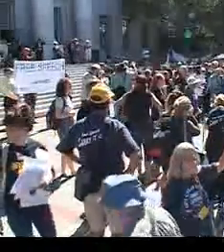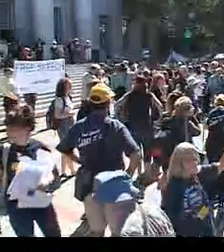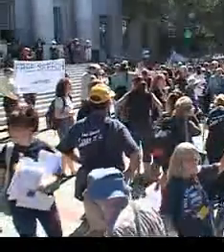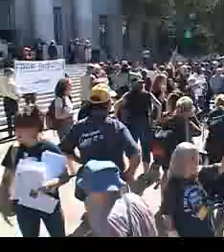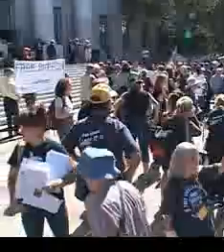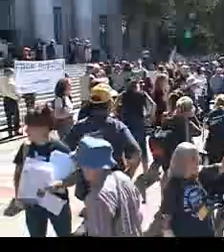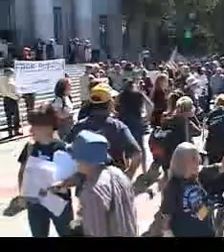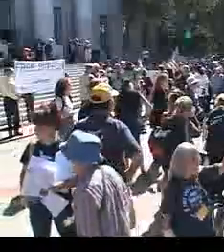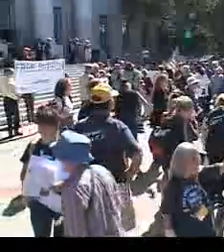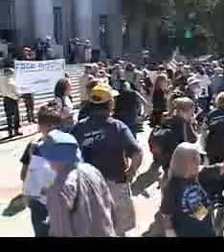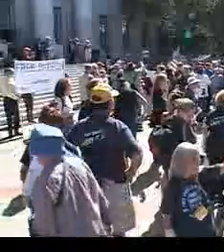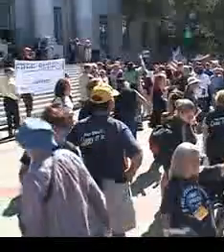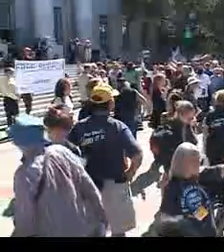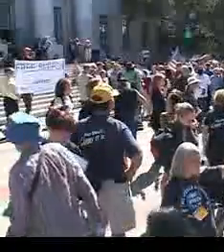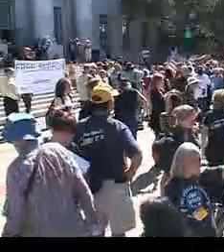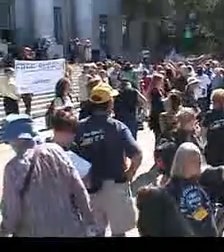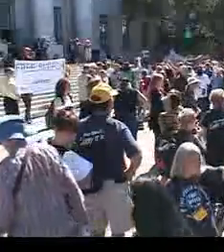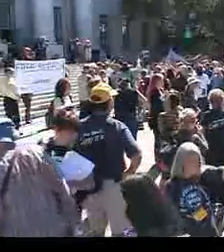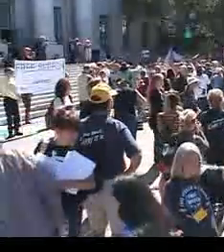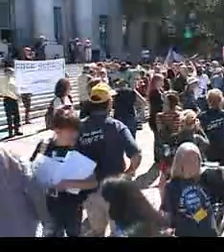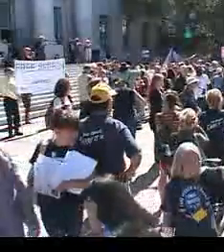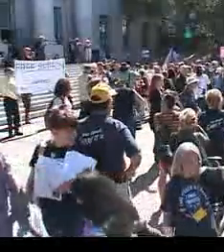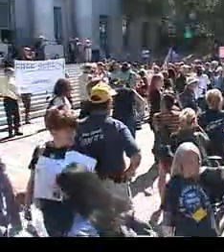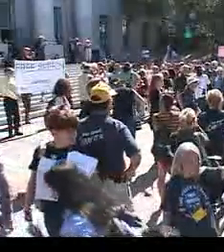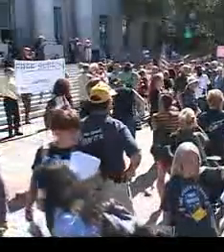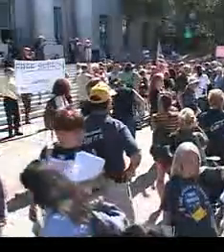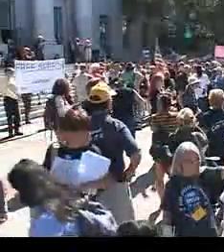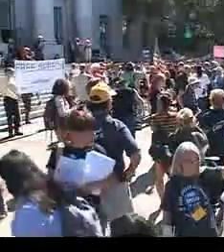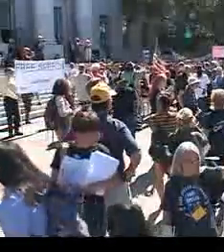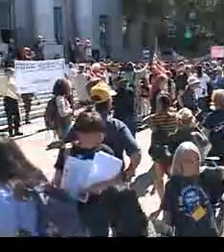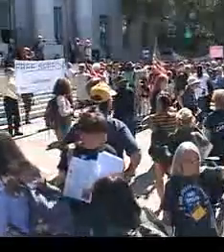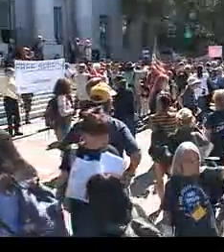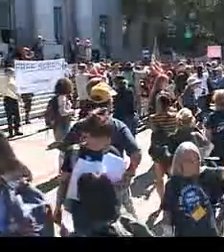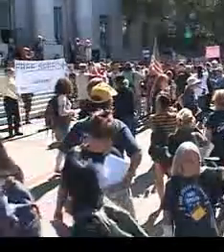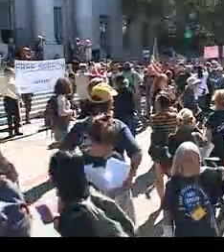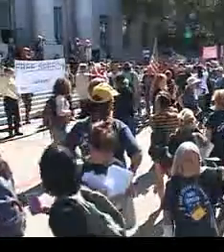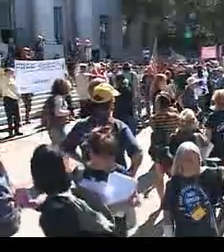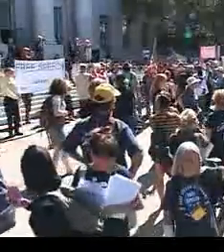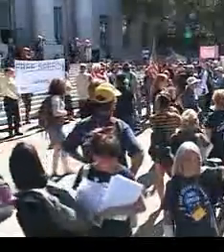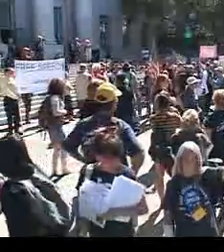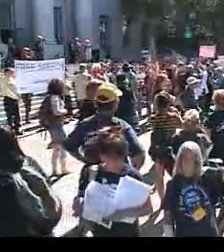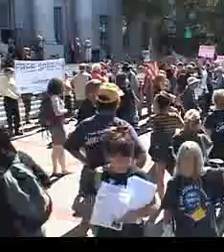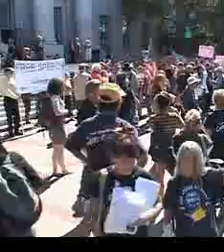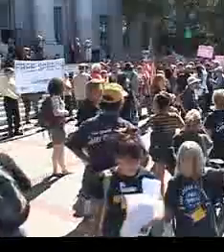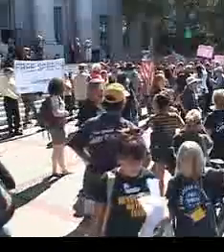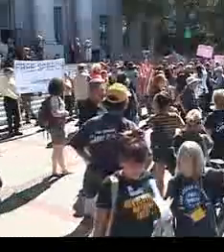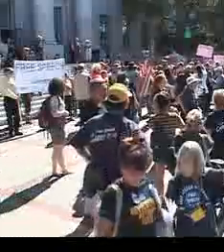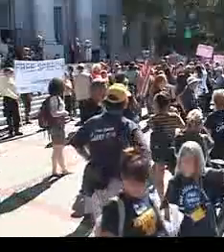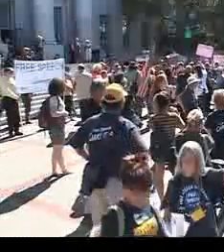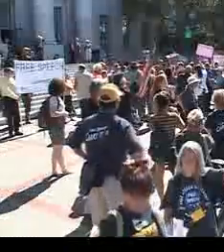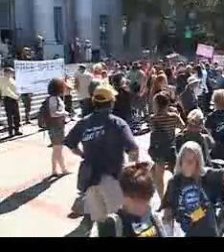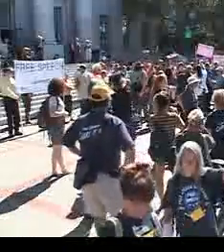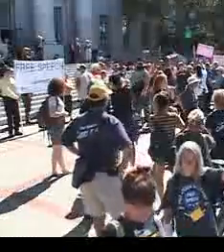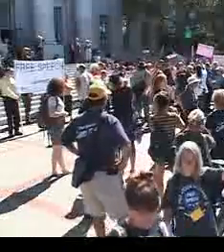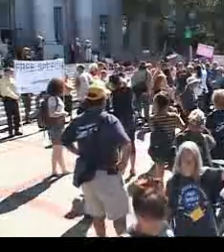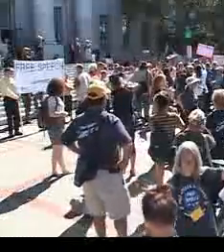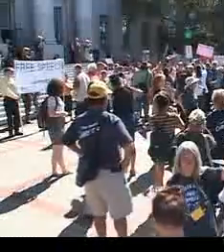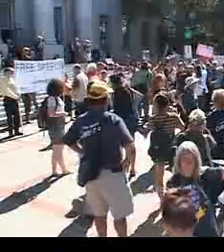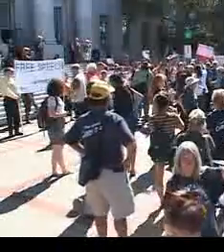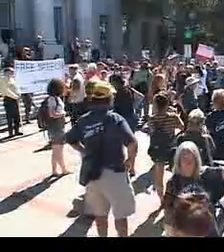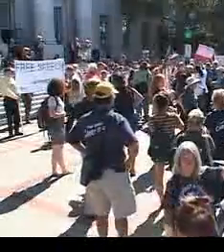sit-ins, they started with negotiations. Negotiations broke down and it went on to a